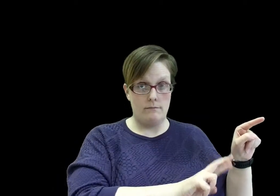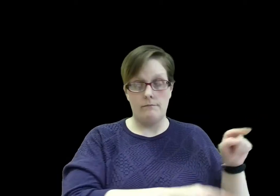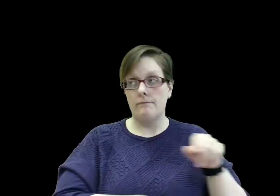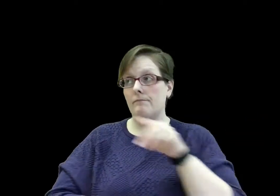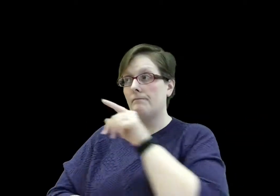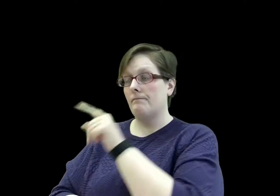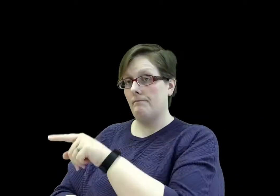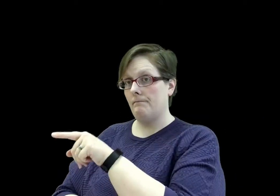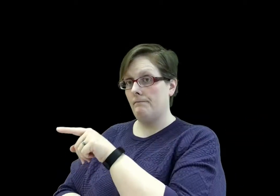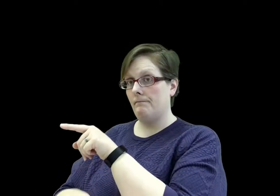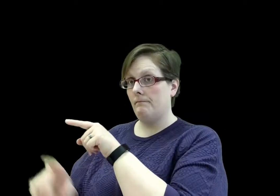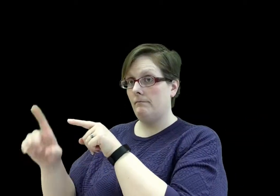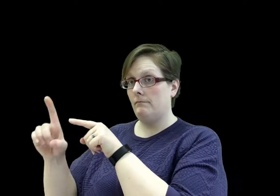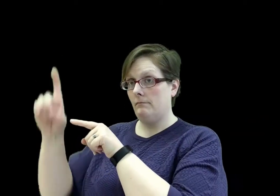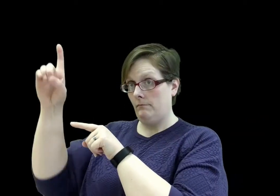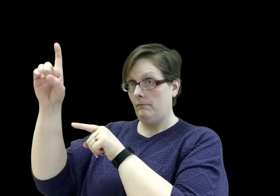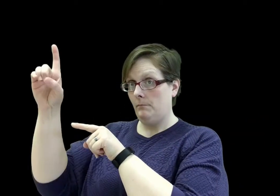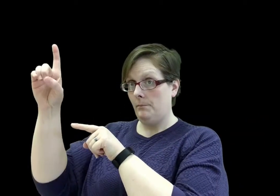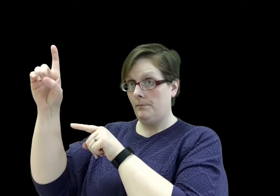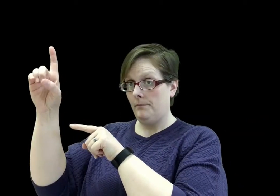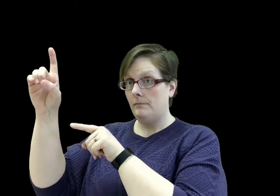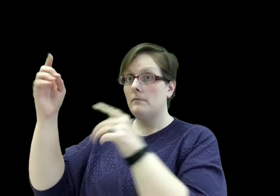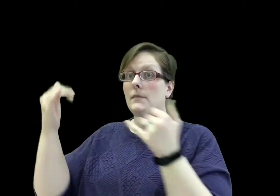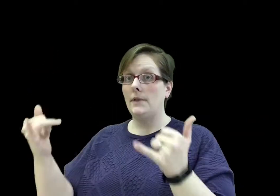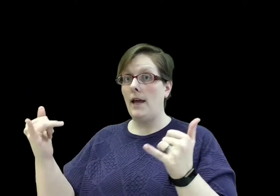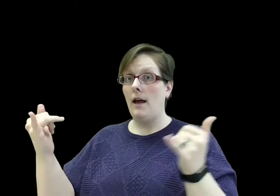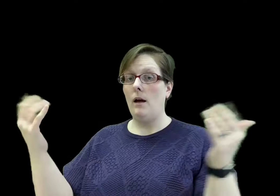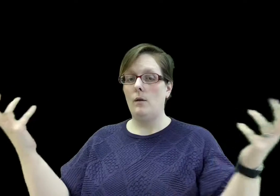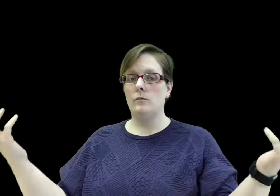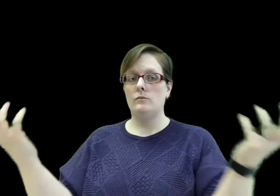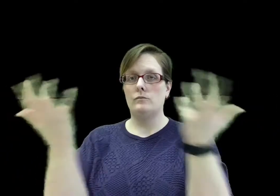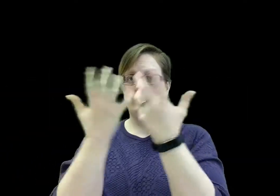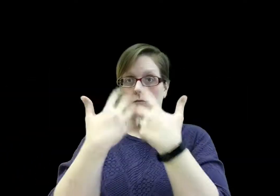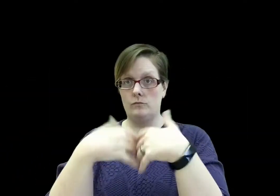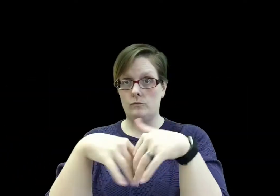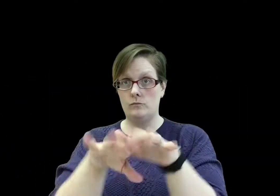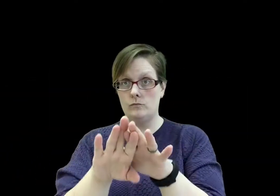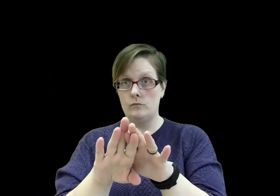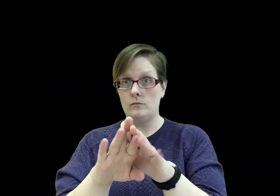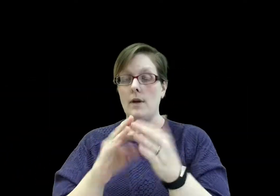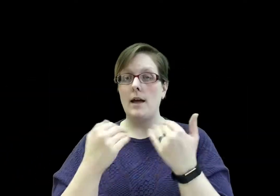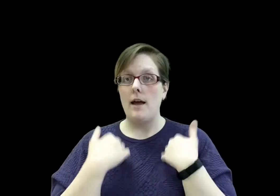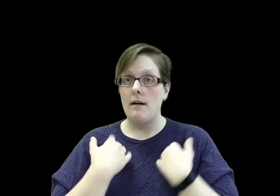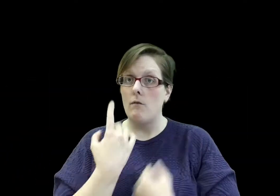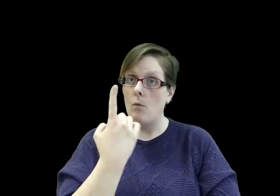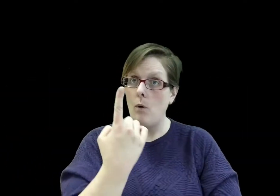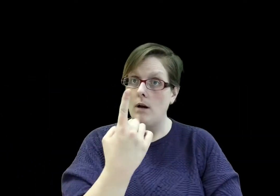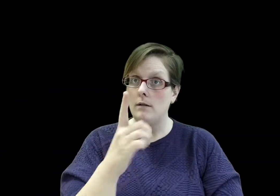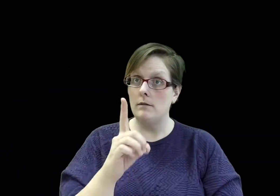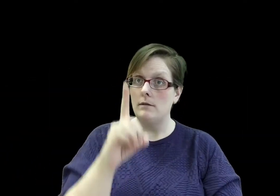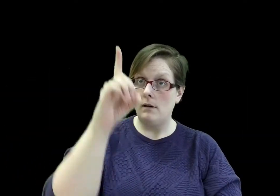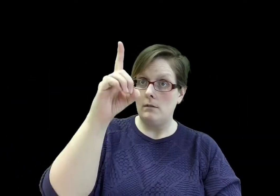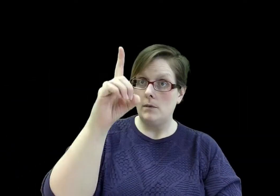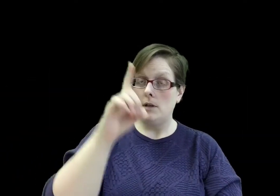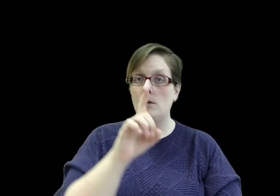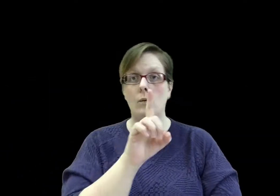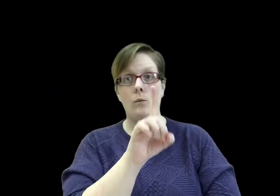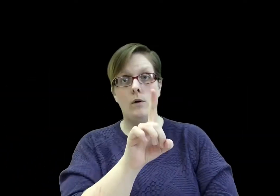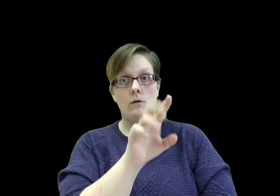Let's suppose mom gives a recessive and dad gives a dominant. Now the offspring has 1 dominant